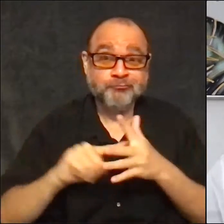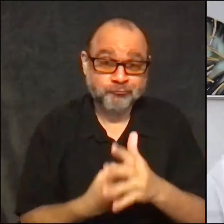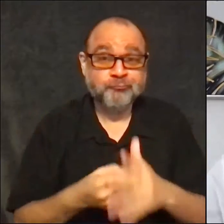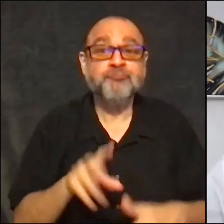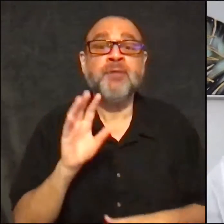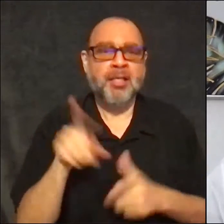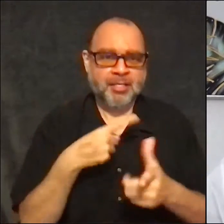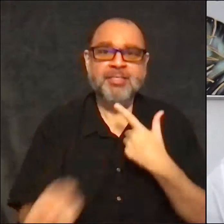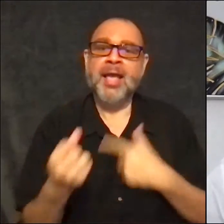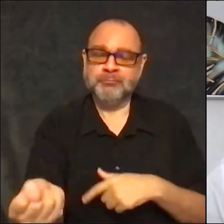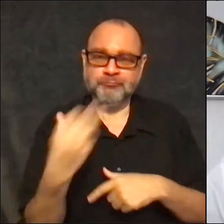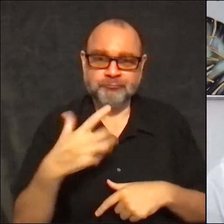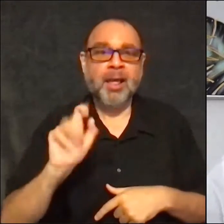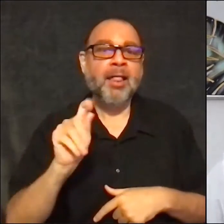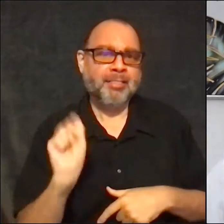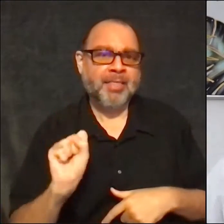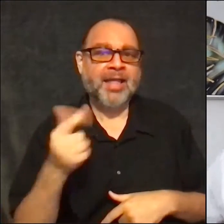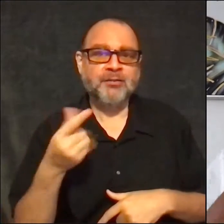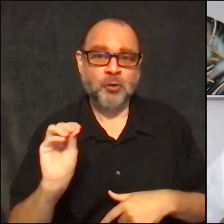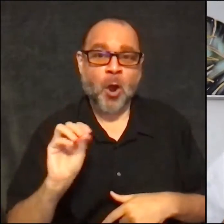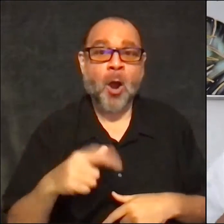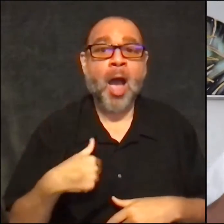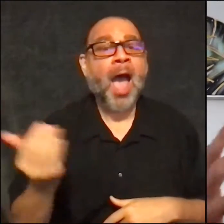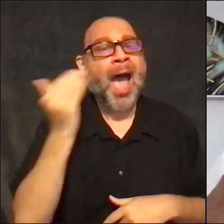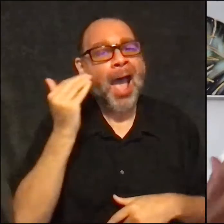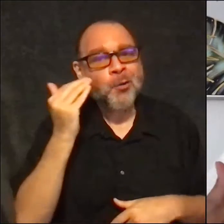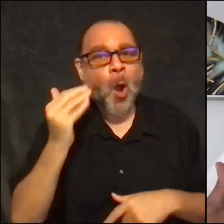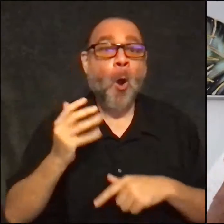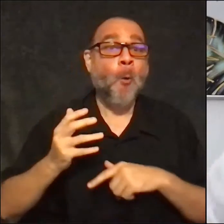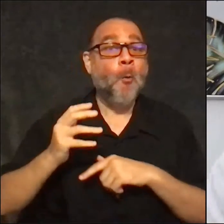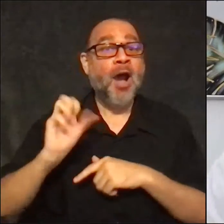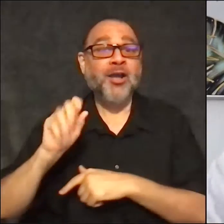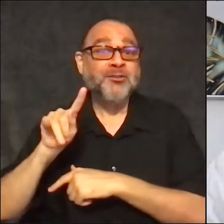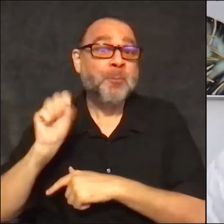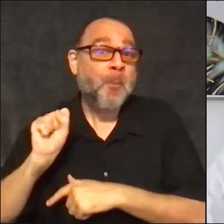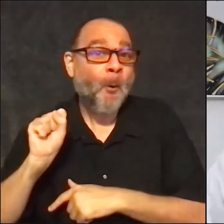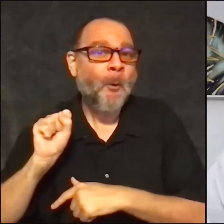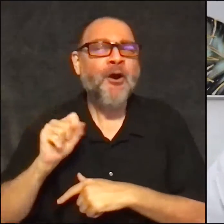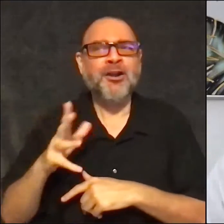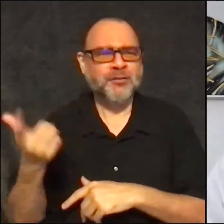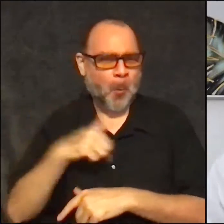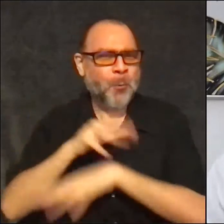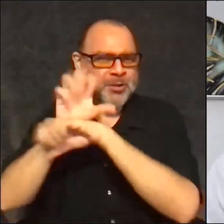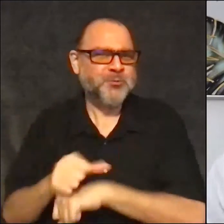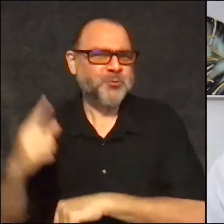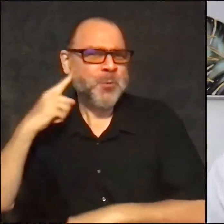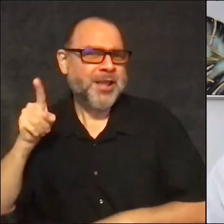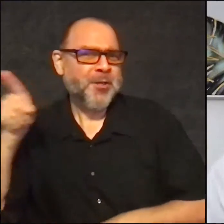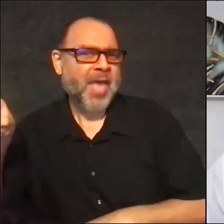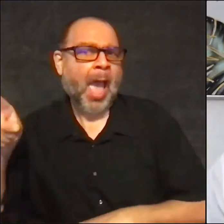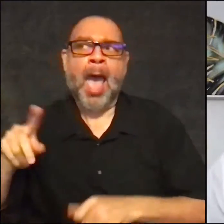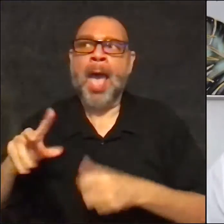let's go into the chat box. I know sports hasn't been what it used to, so we got to get it in when and where that we